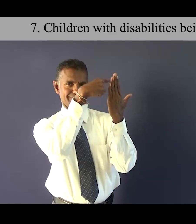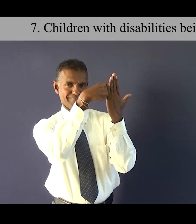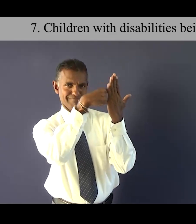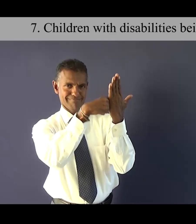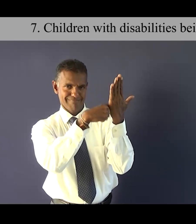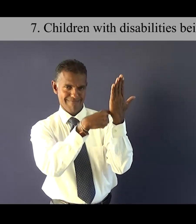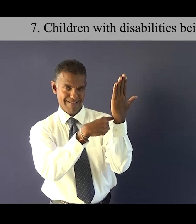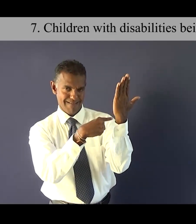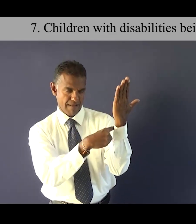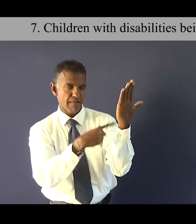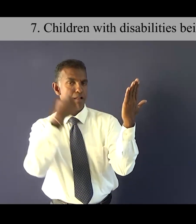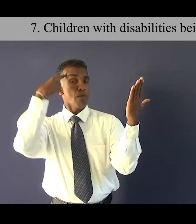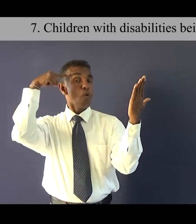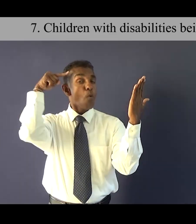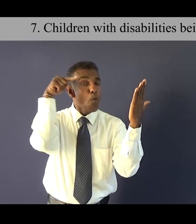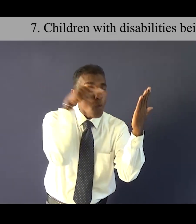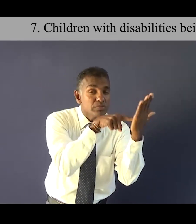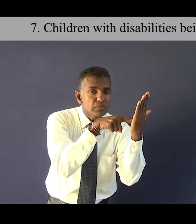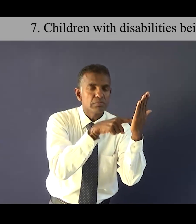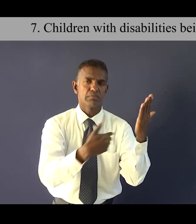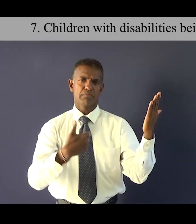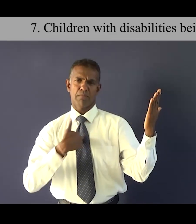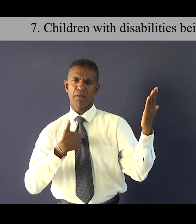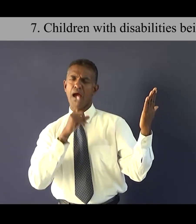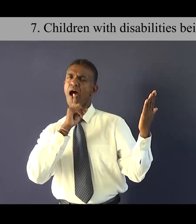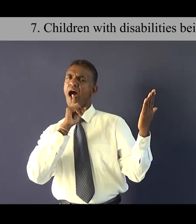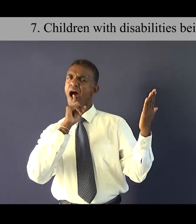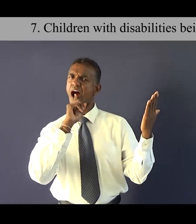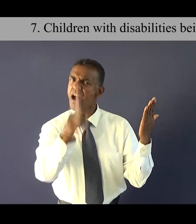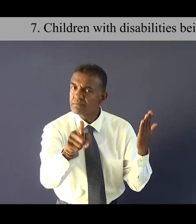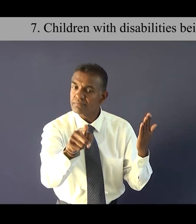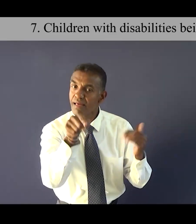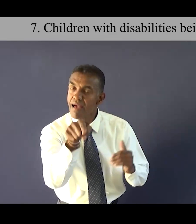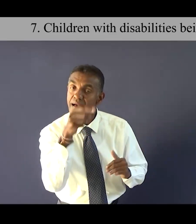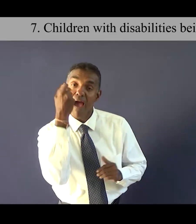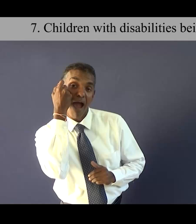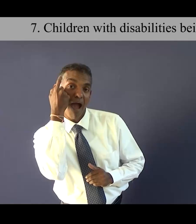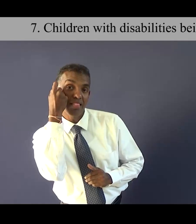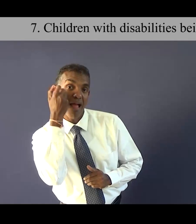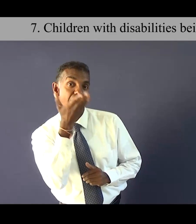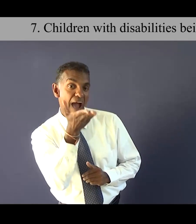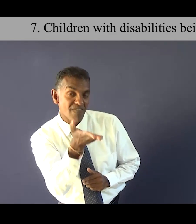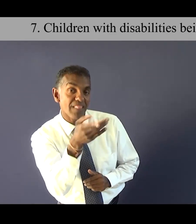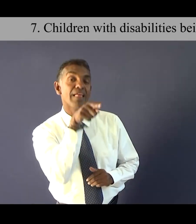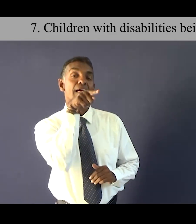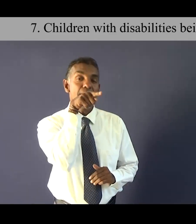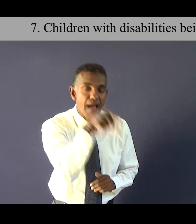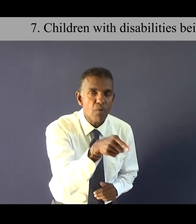things that can affect them in their lives. Support will be given to children